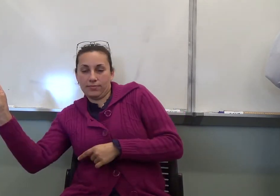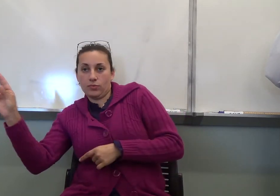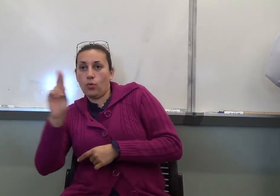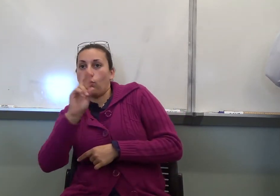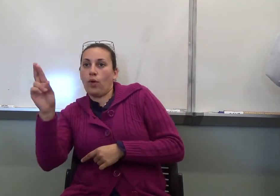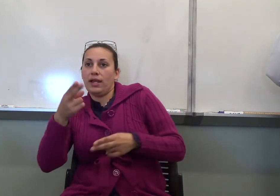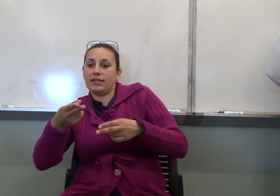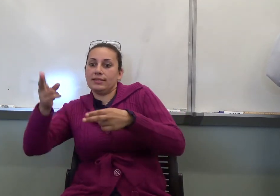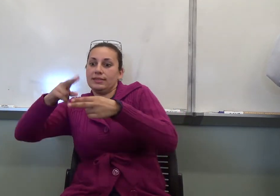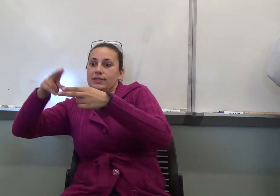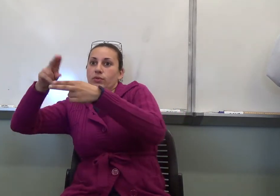And there you are, 5.